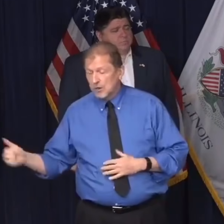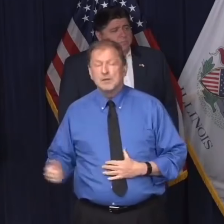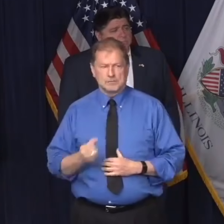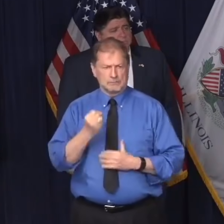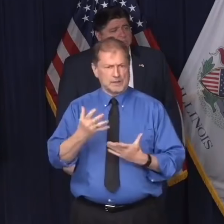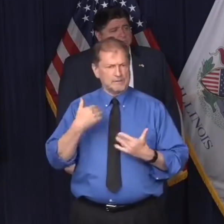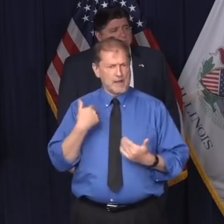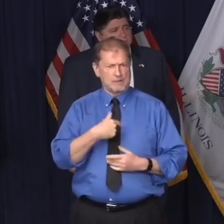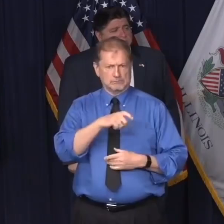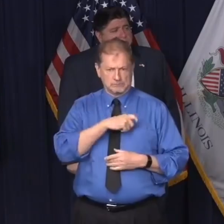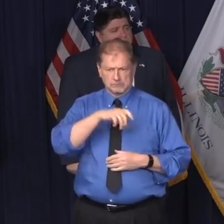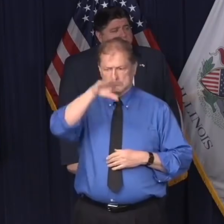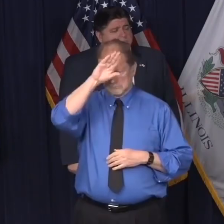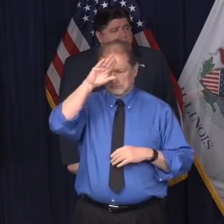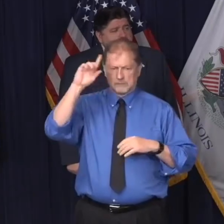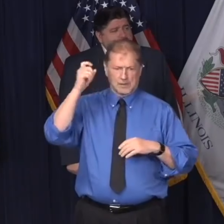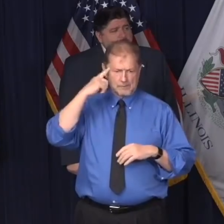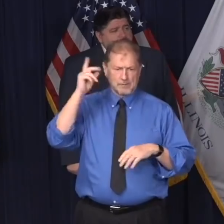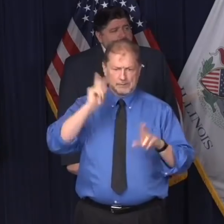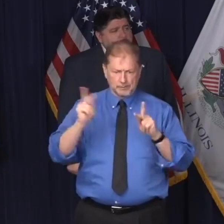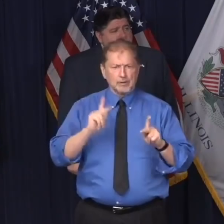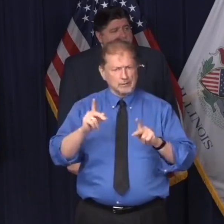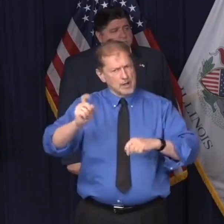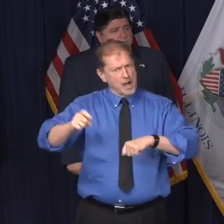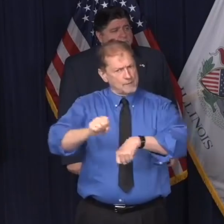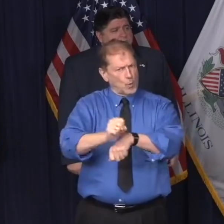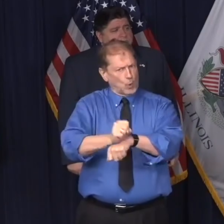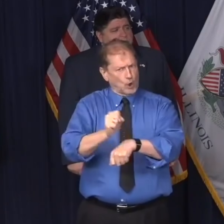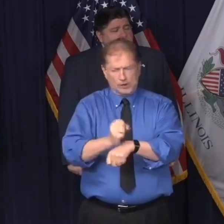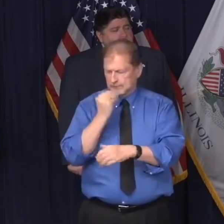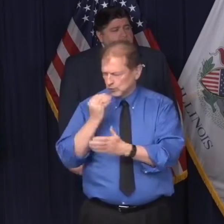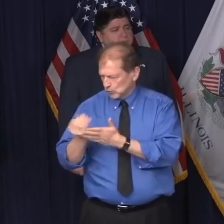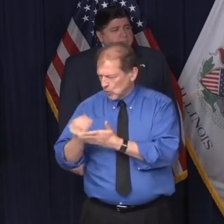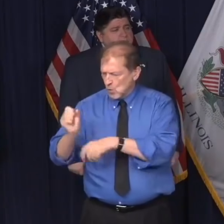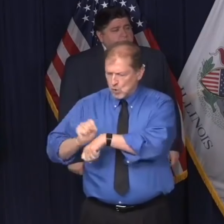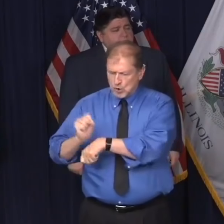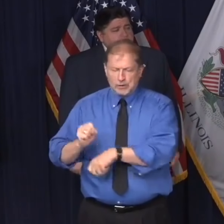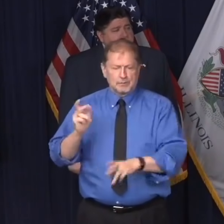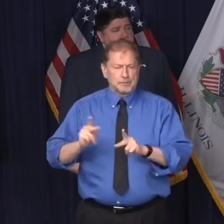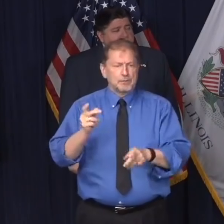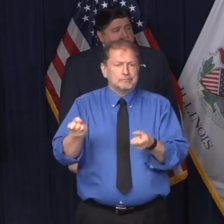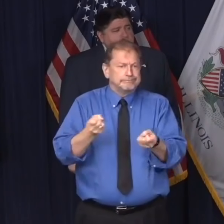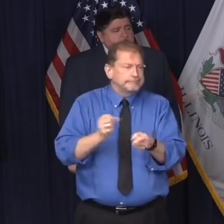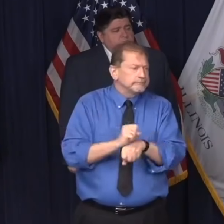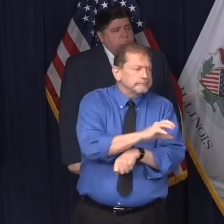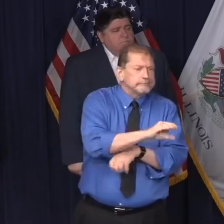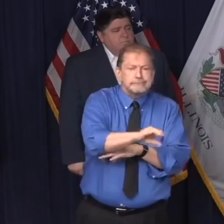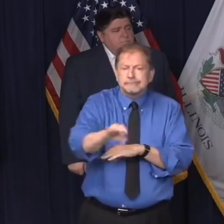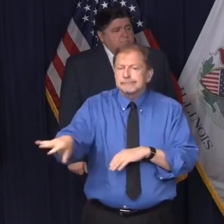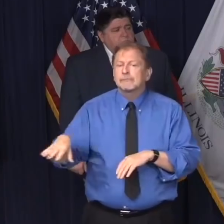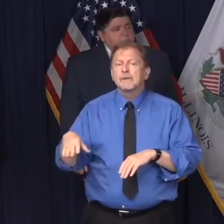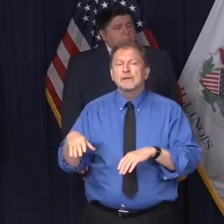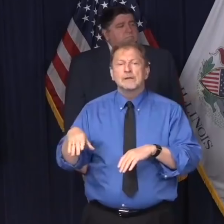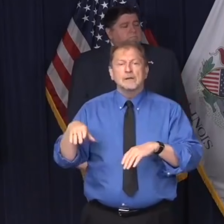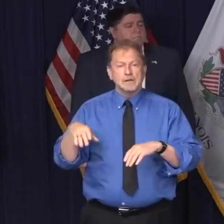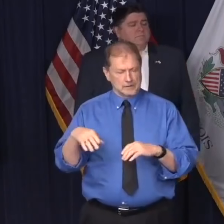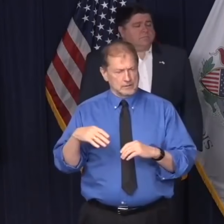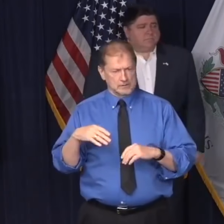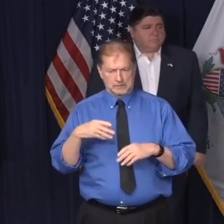first responders to government officials to people working in the grocery stores, deliverers, people who are providing food. So there